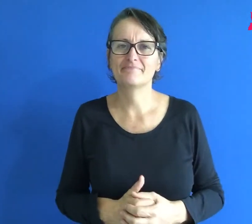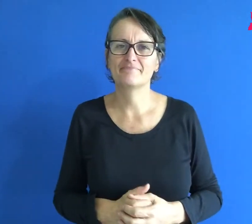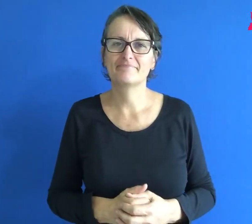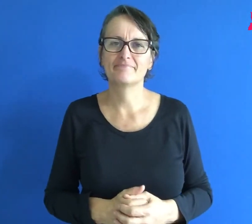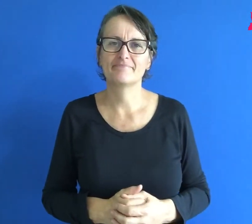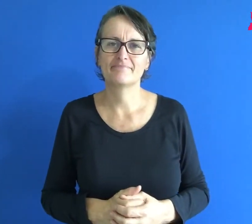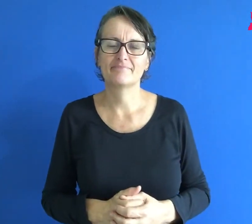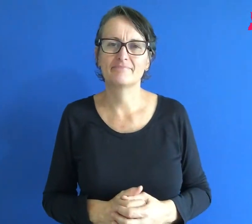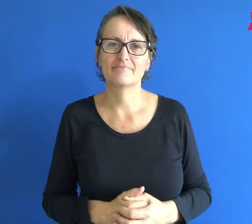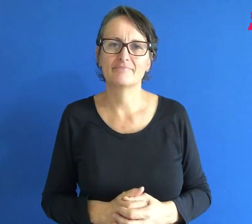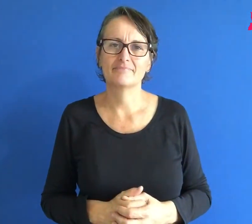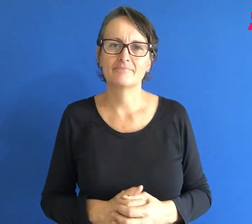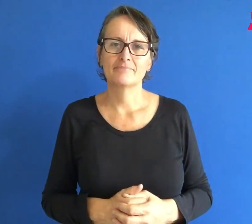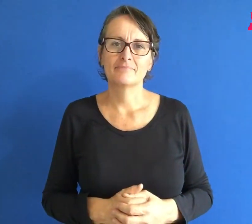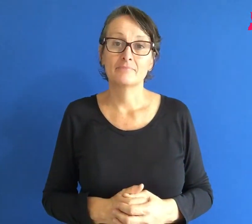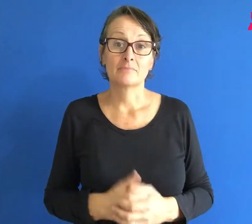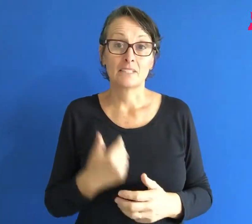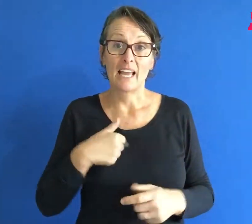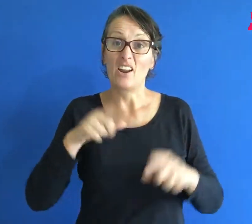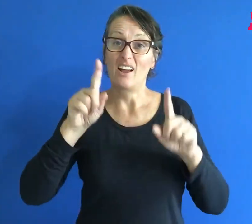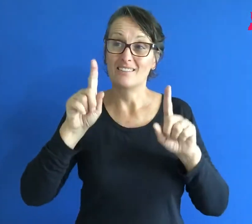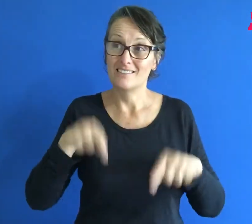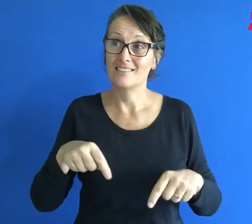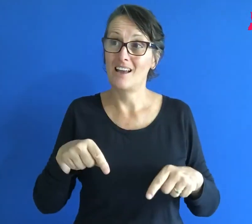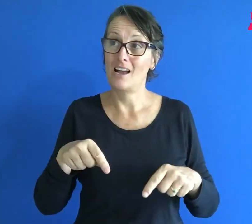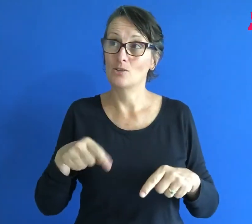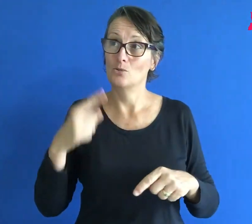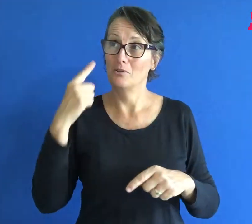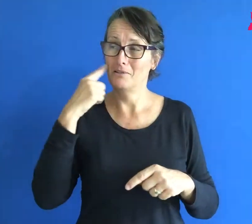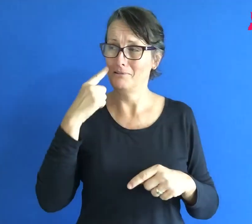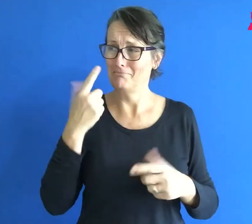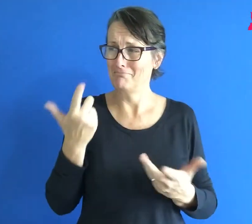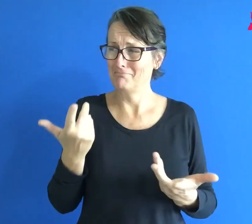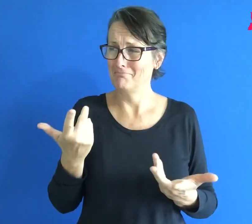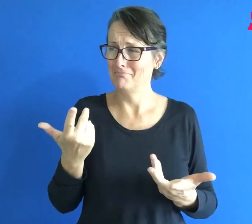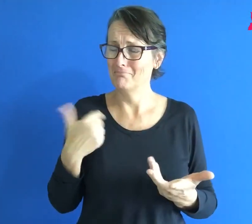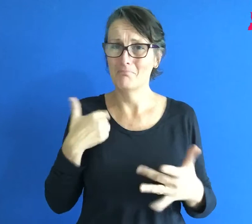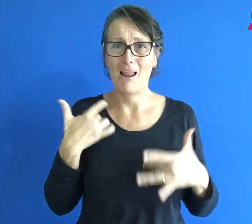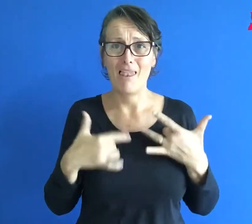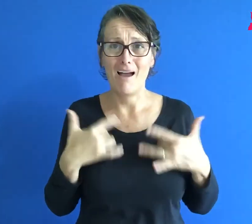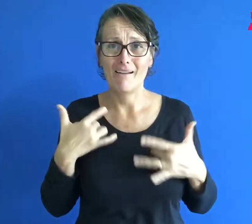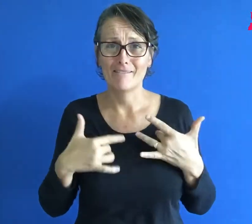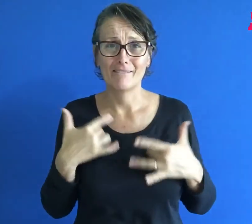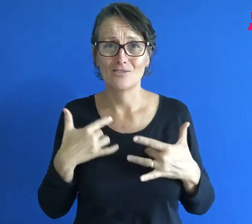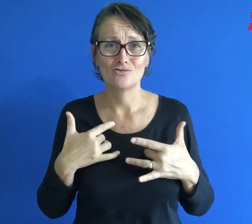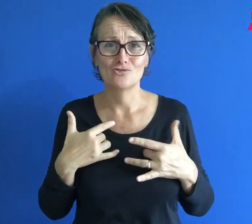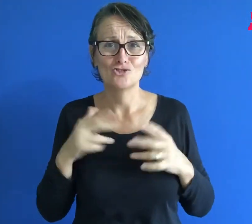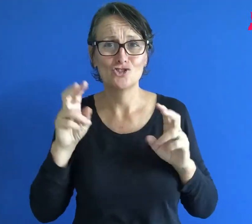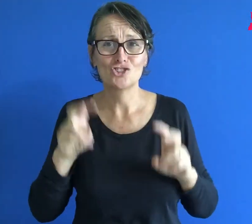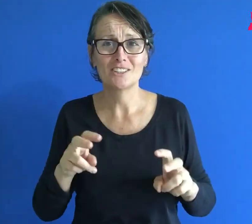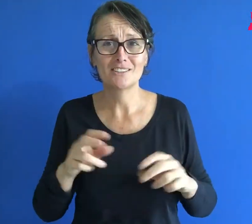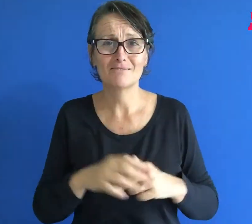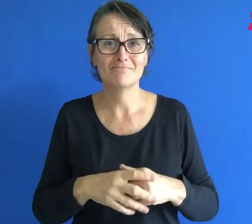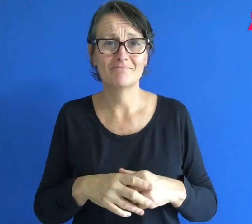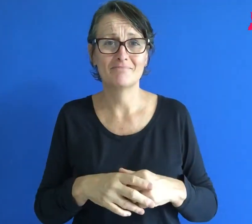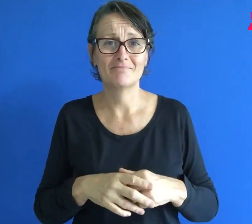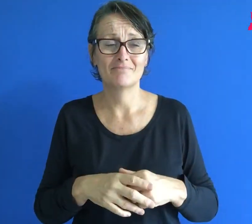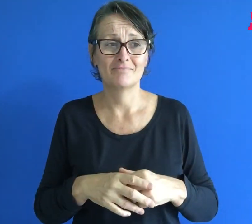I really started to look at, well, what am I doing? If I'm this bad, and no matter what I've been through, I've been to a psych, I've